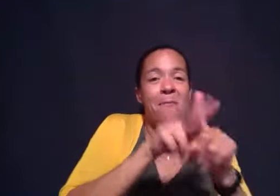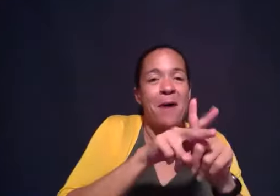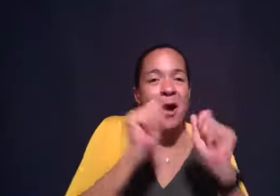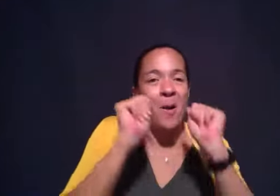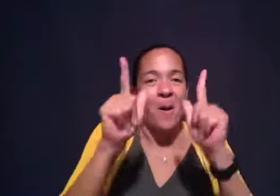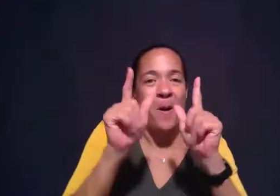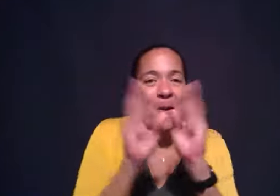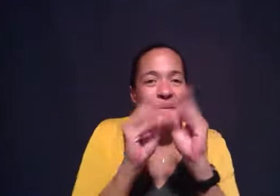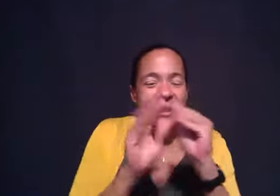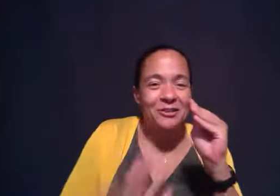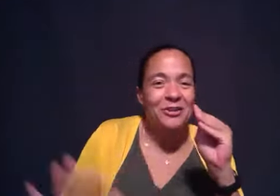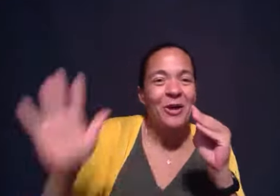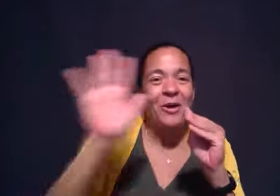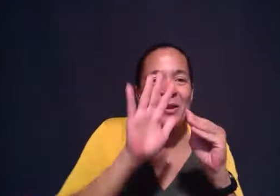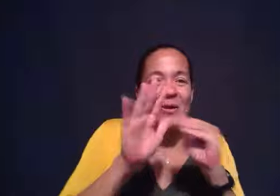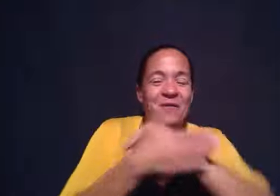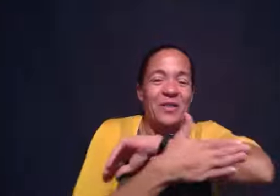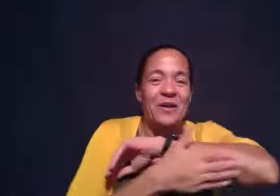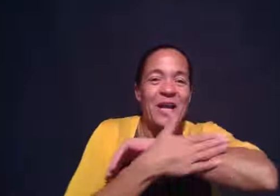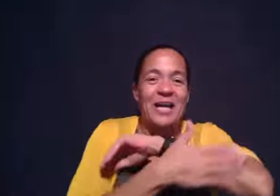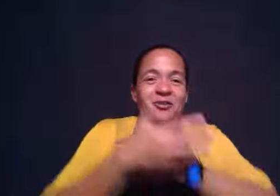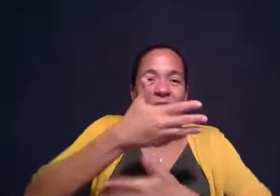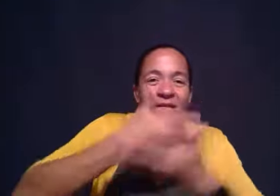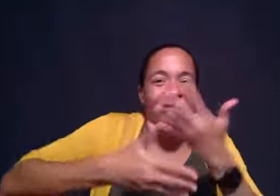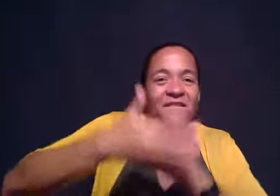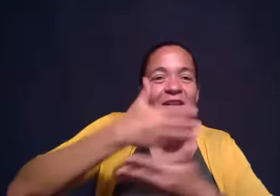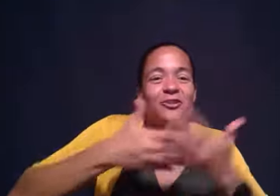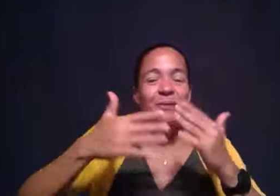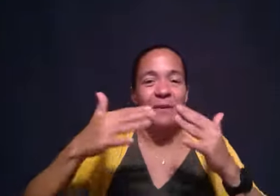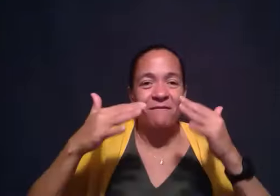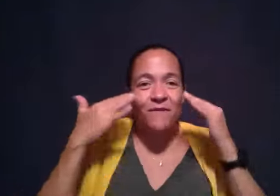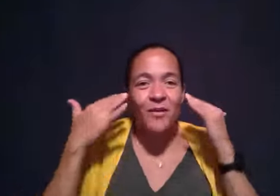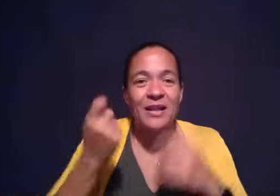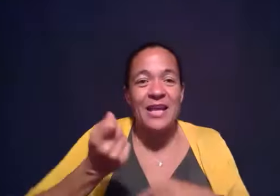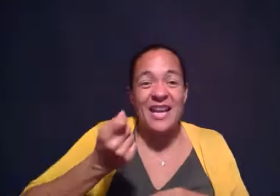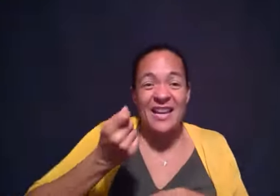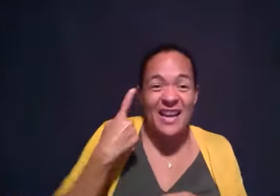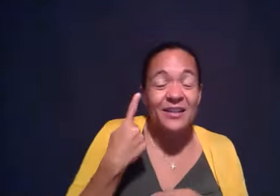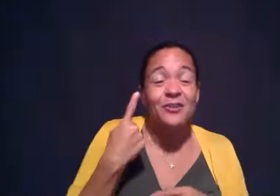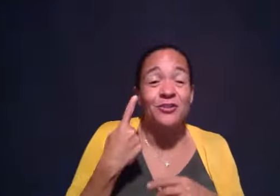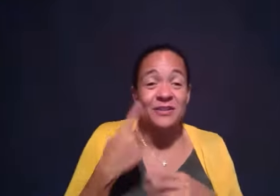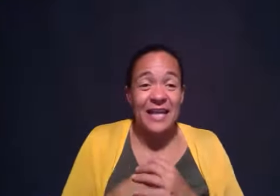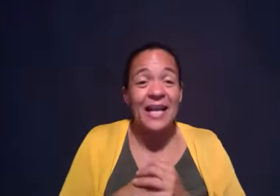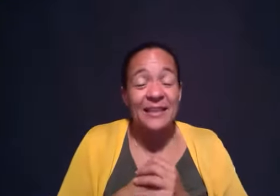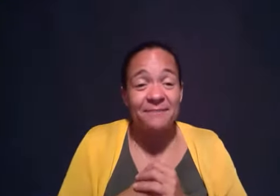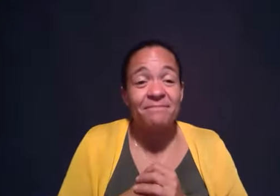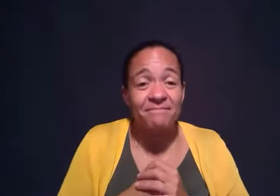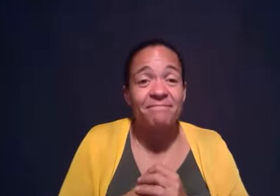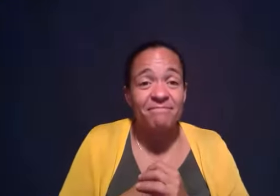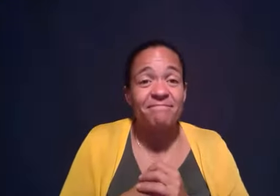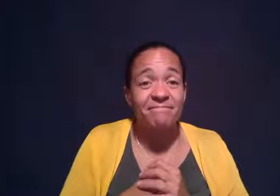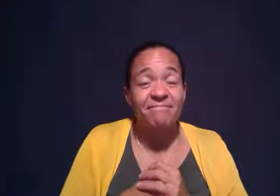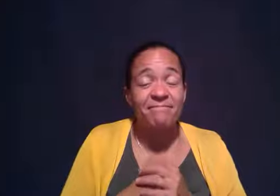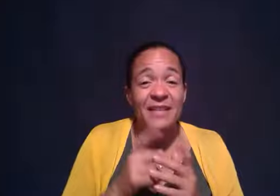A fellowship of friendliness and an understanding that is indescribably wonderful. And it was so attractive that I went home and I prayed